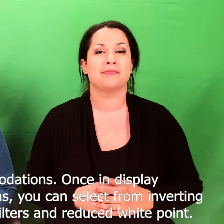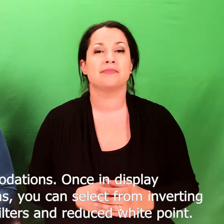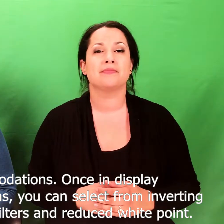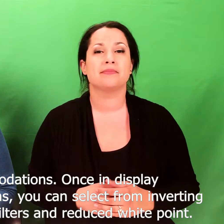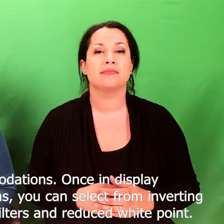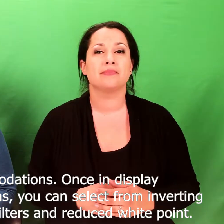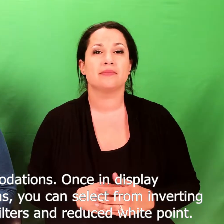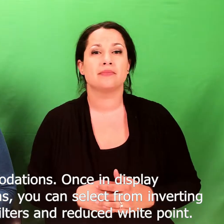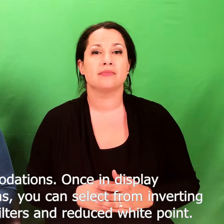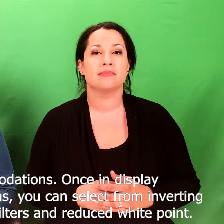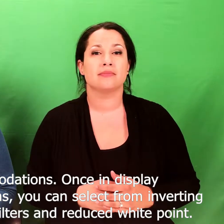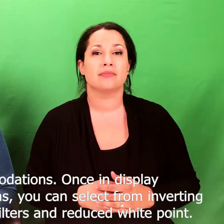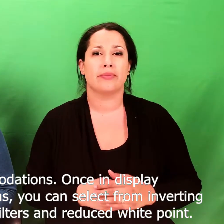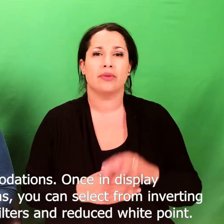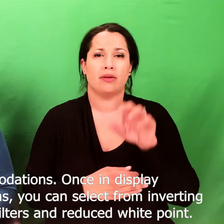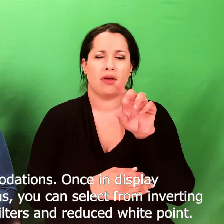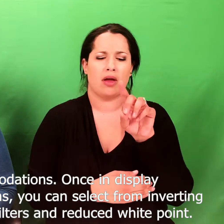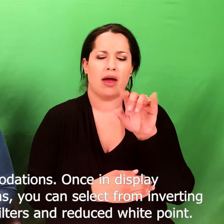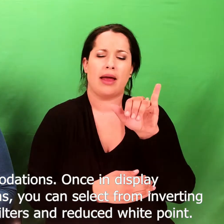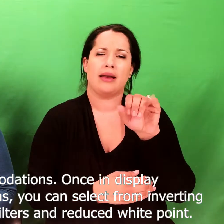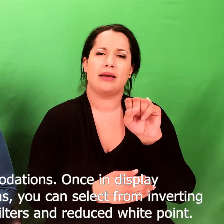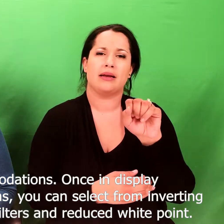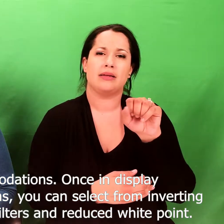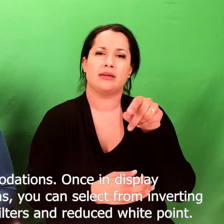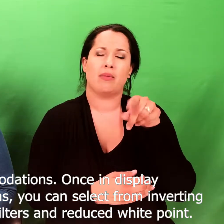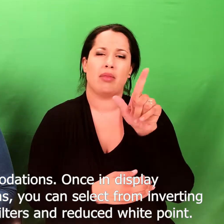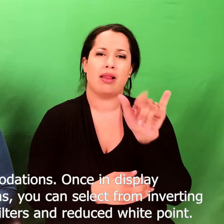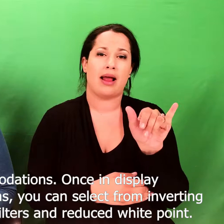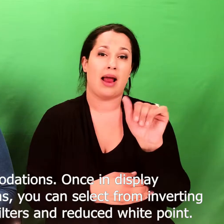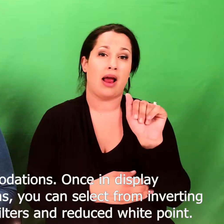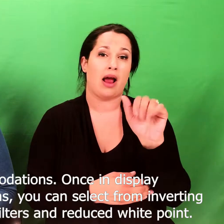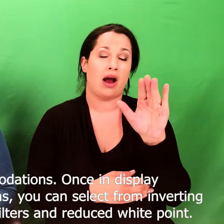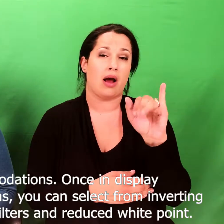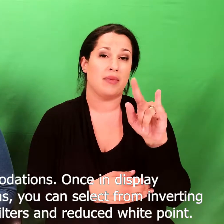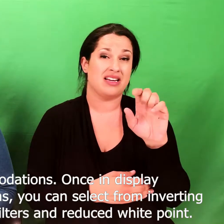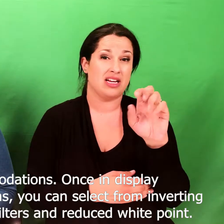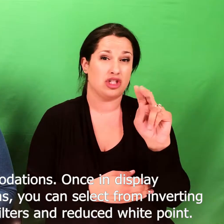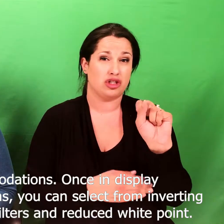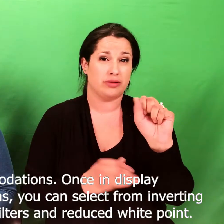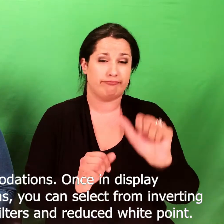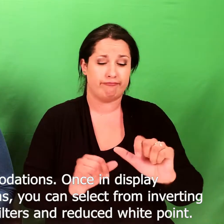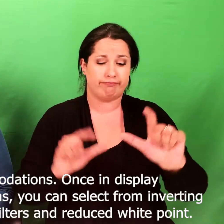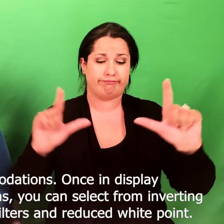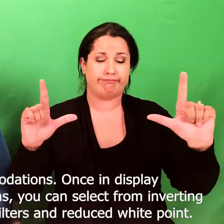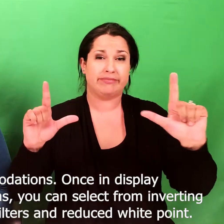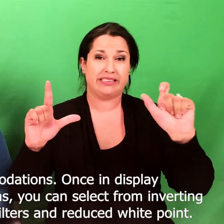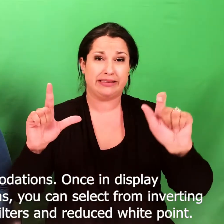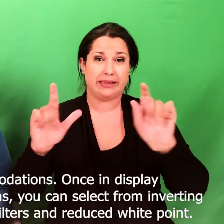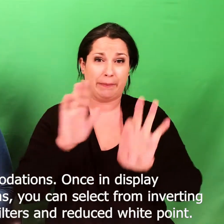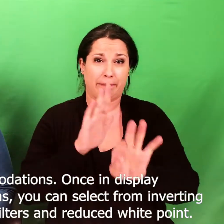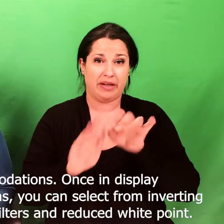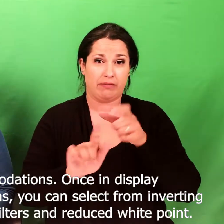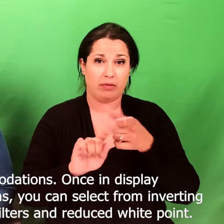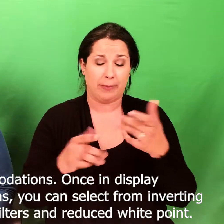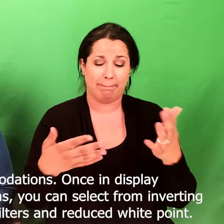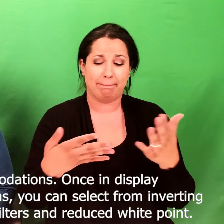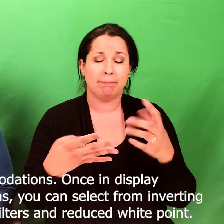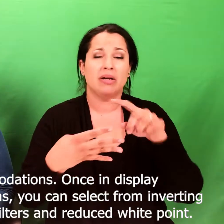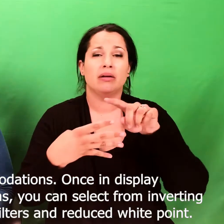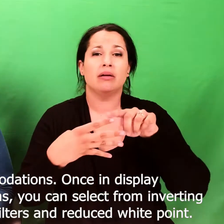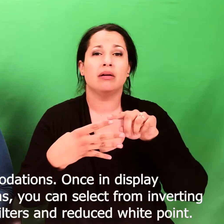Once in Display Accommodations, you can select from Inverting Colors, Color